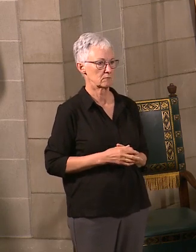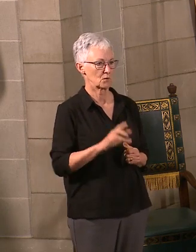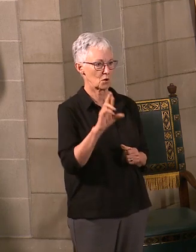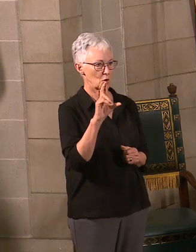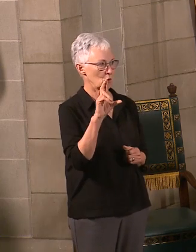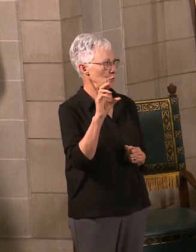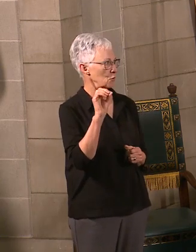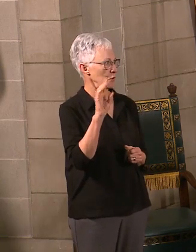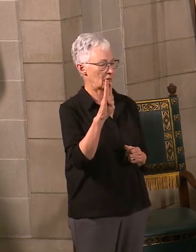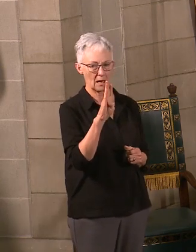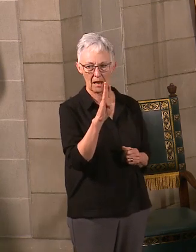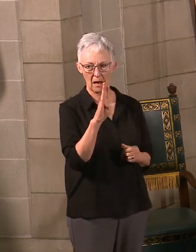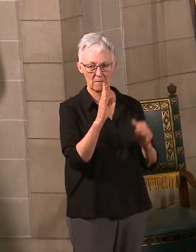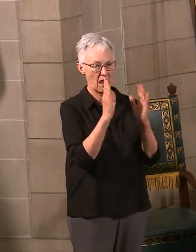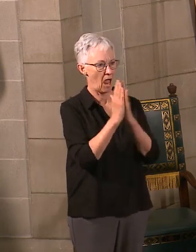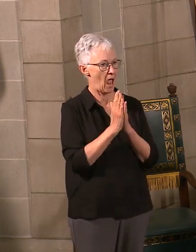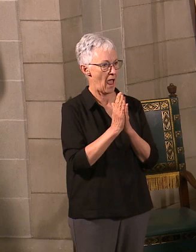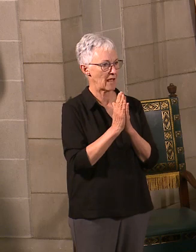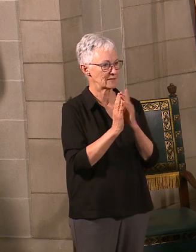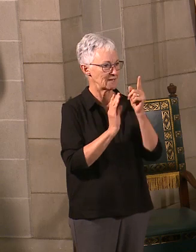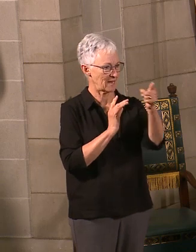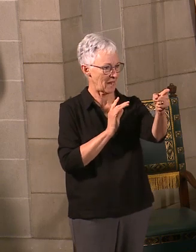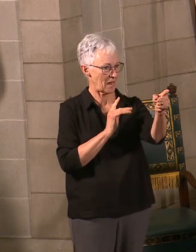me? How come Rob didn't ask Taylor to ask me?